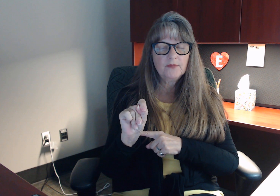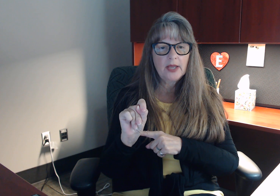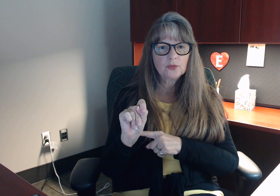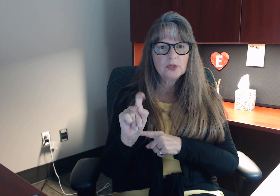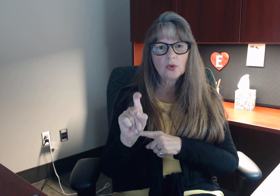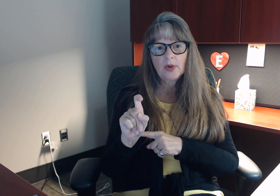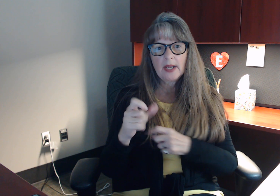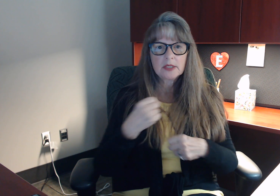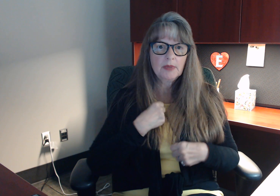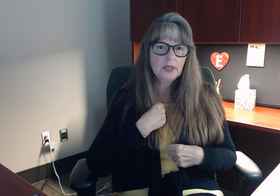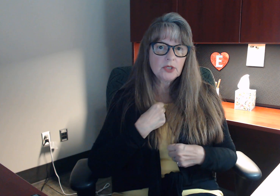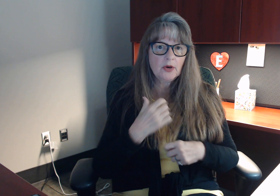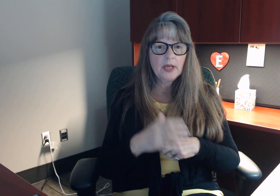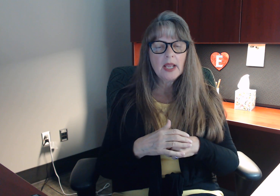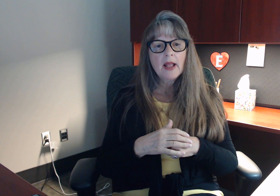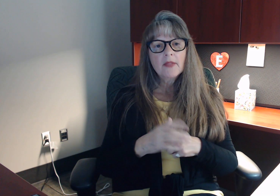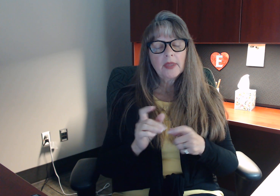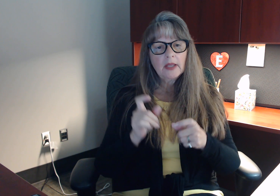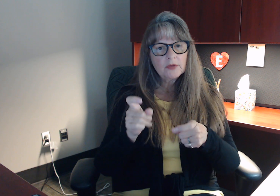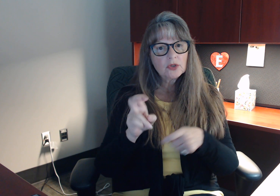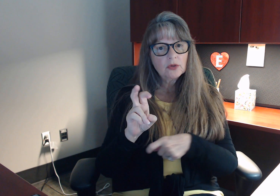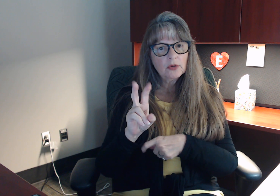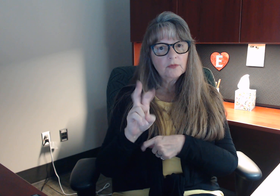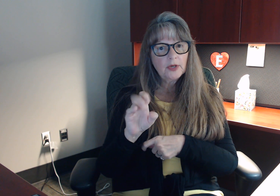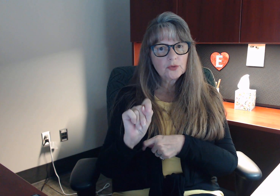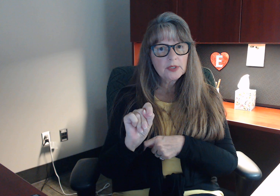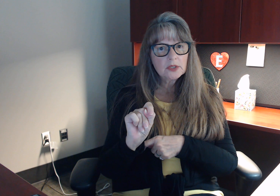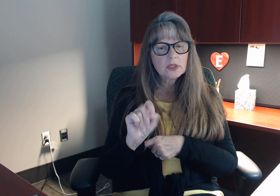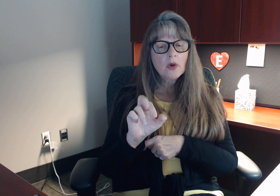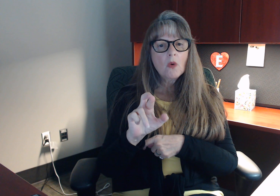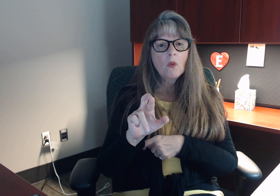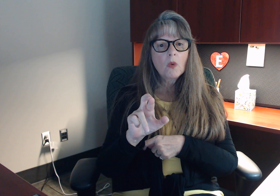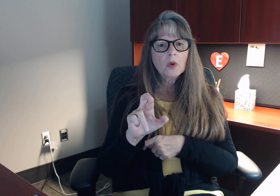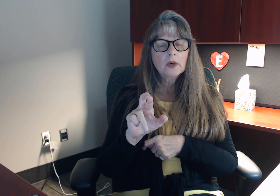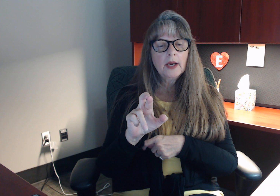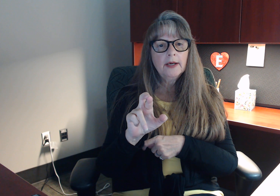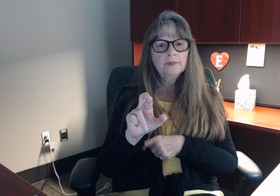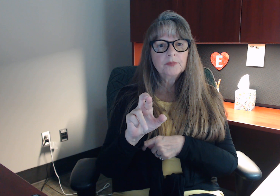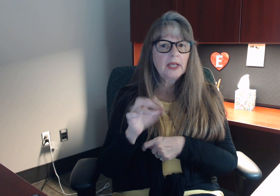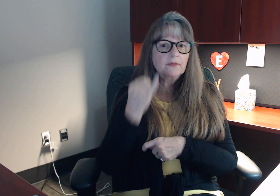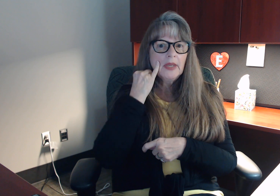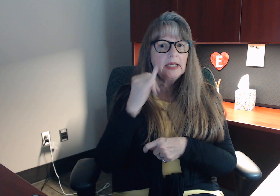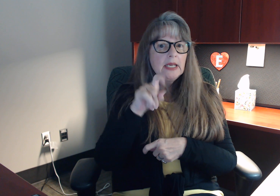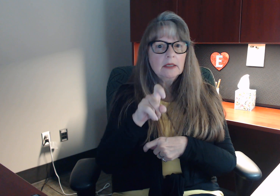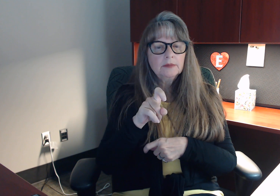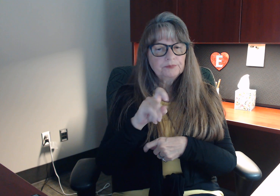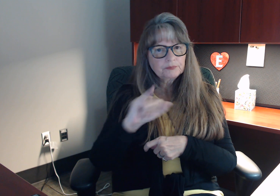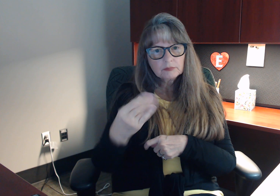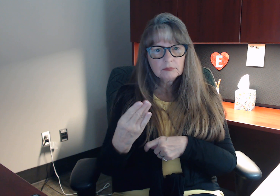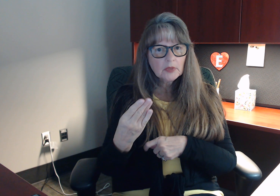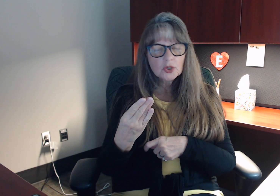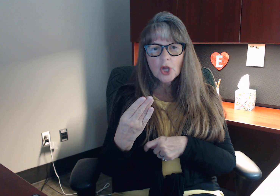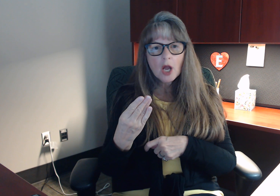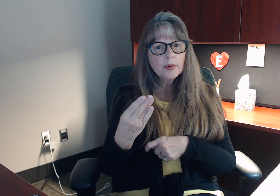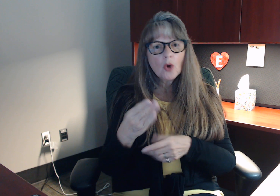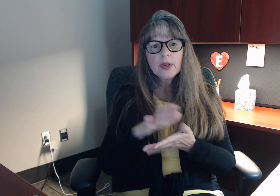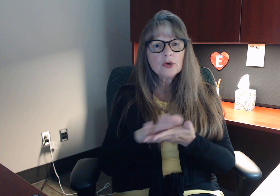veterans or ex-military. They give it to their veterans, or like if they need a job, and oh, here's some